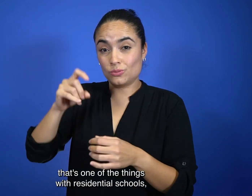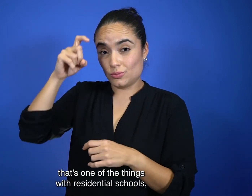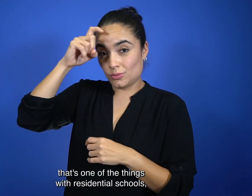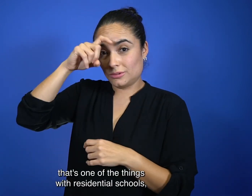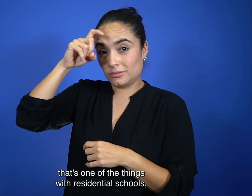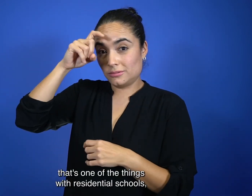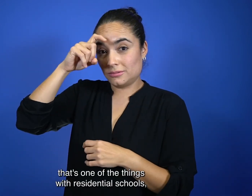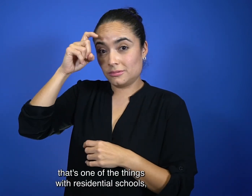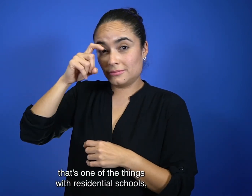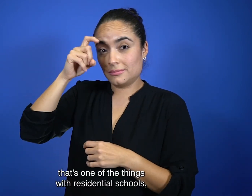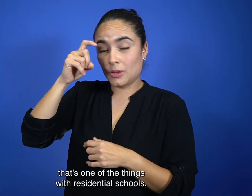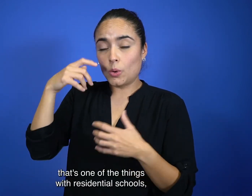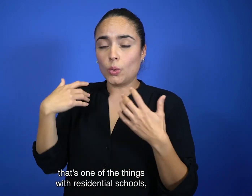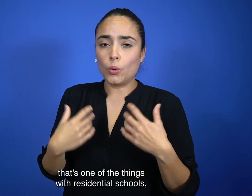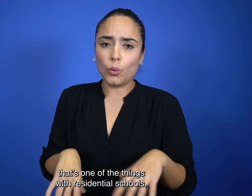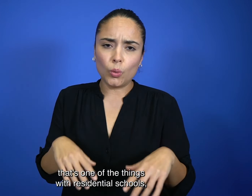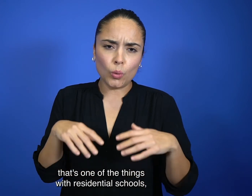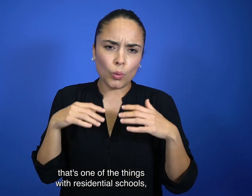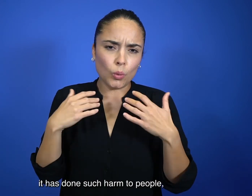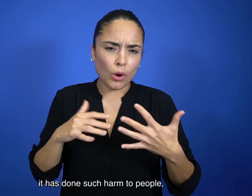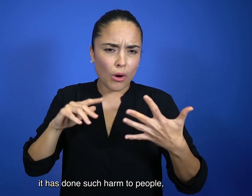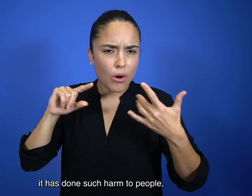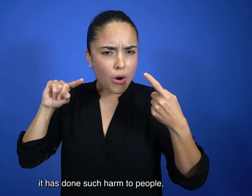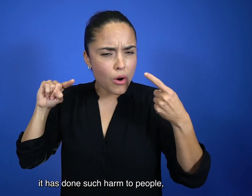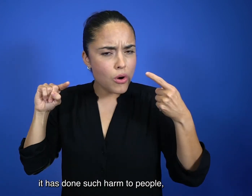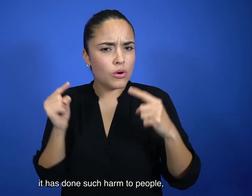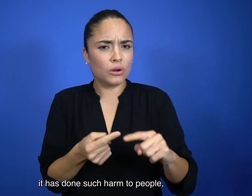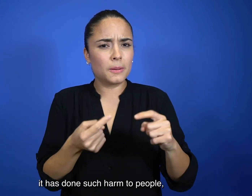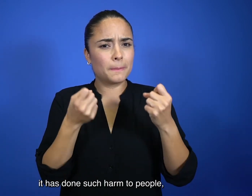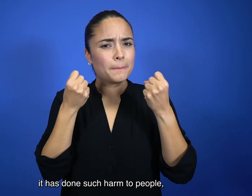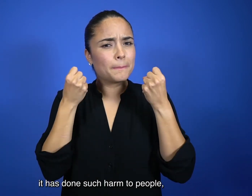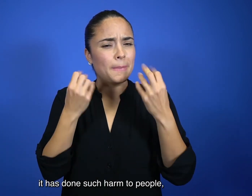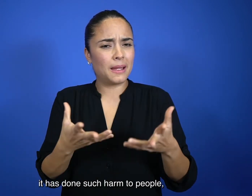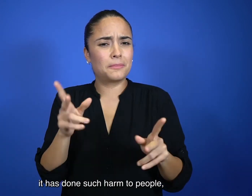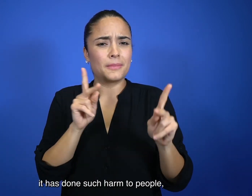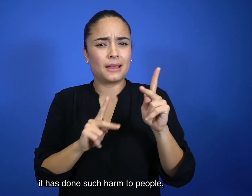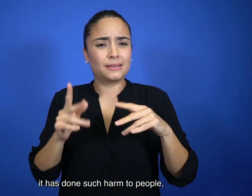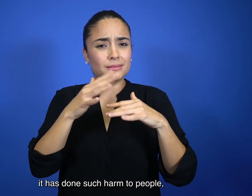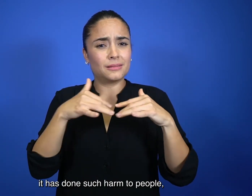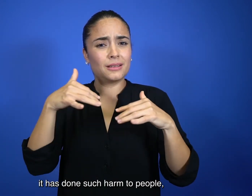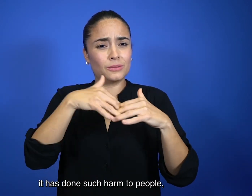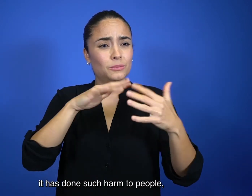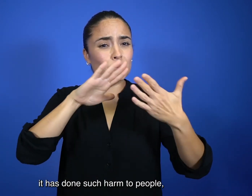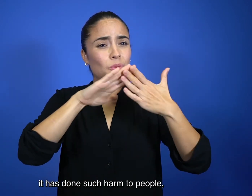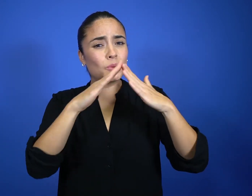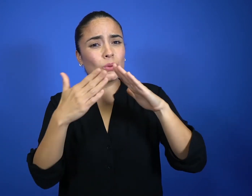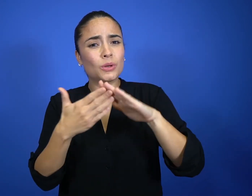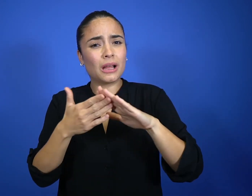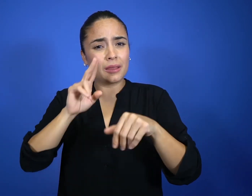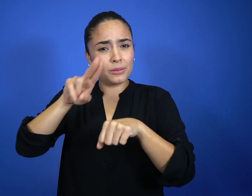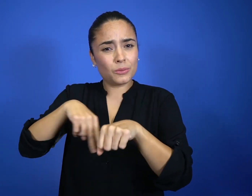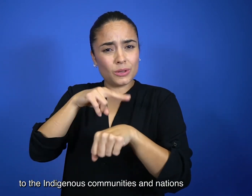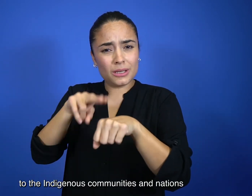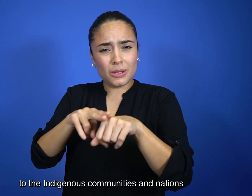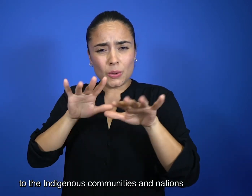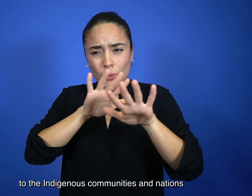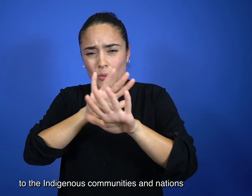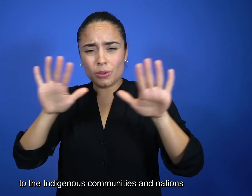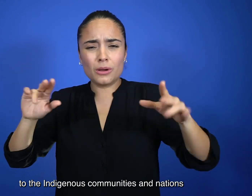that's one of the things with residential schools. It has done such harm to people, to the Indigenous communities